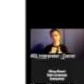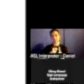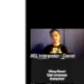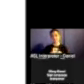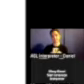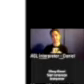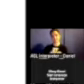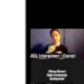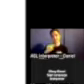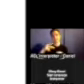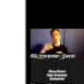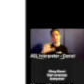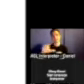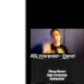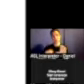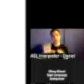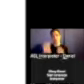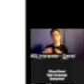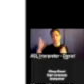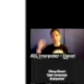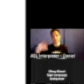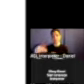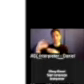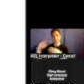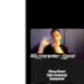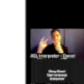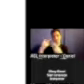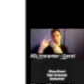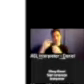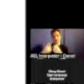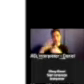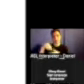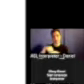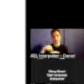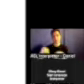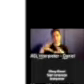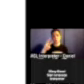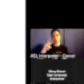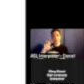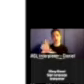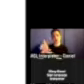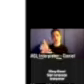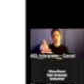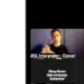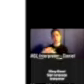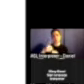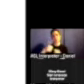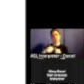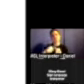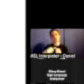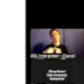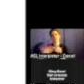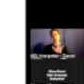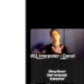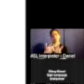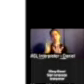the public chat is open and visible to everyone participating in this webinar session. Please reach out to our